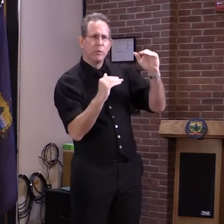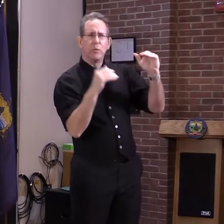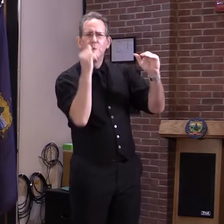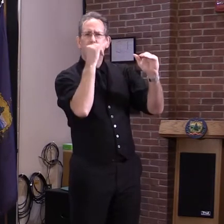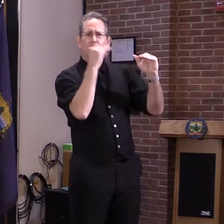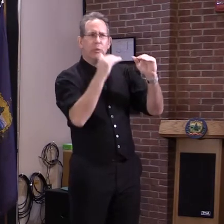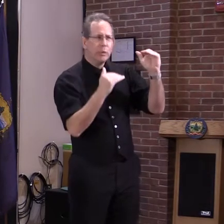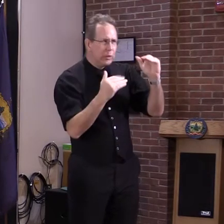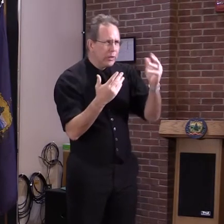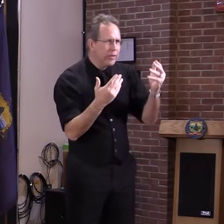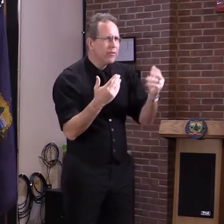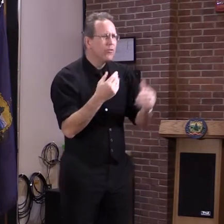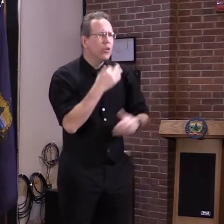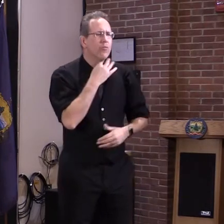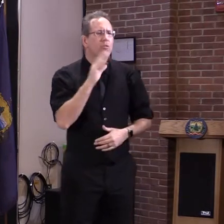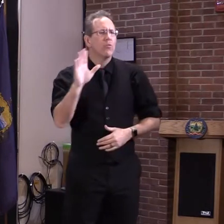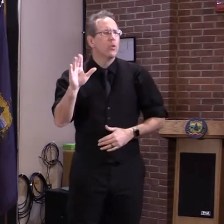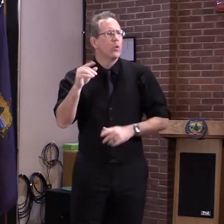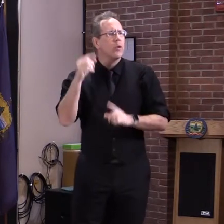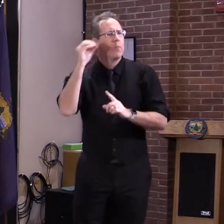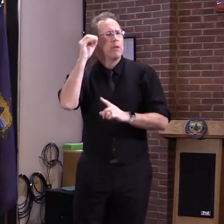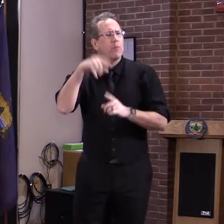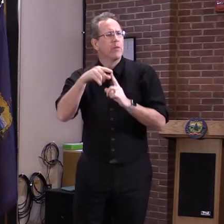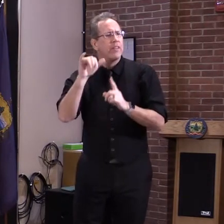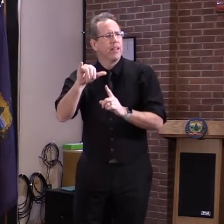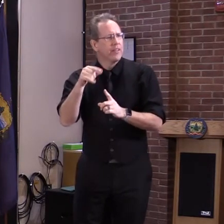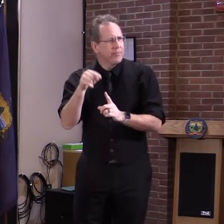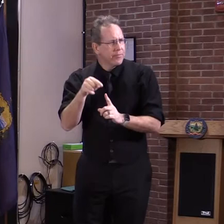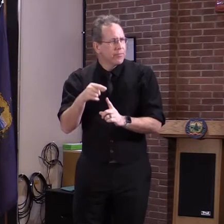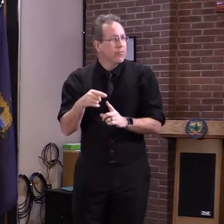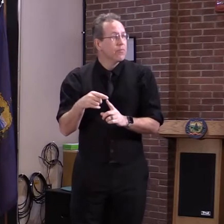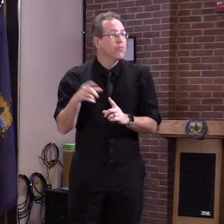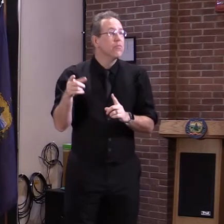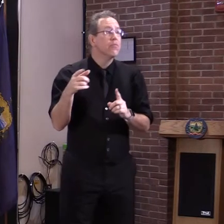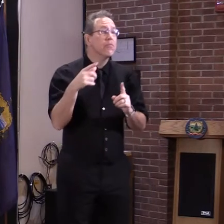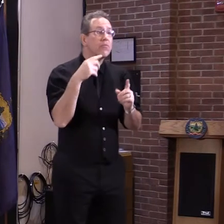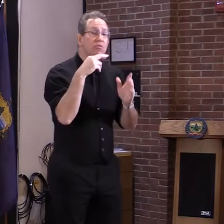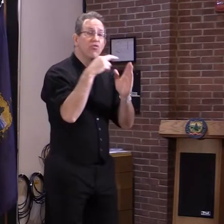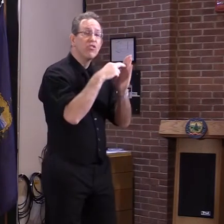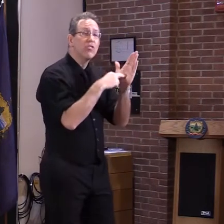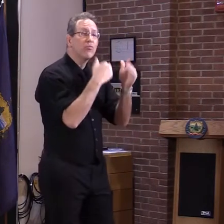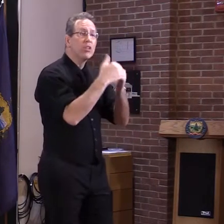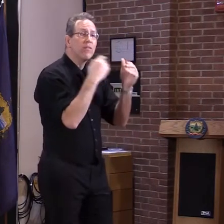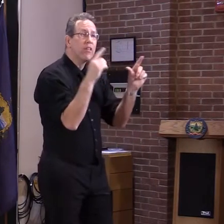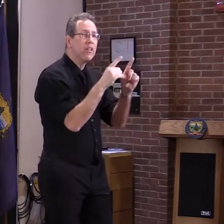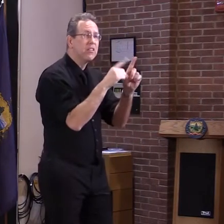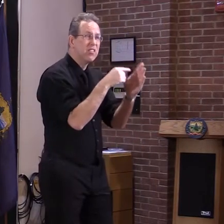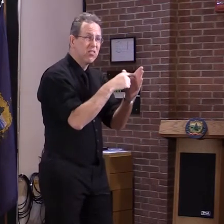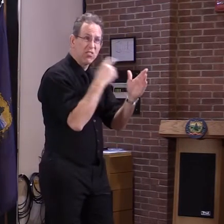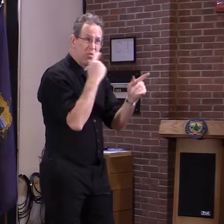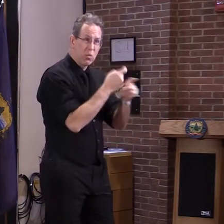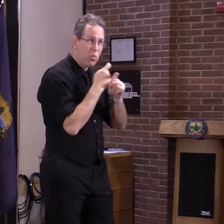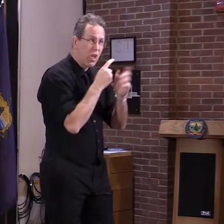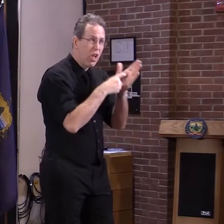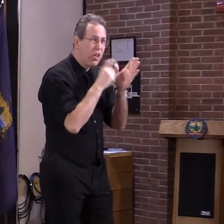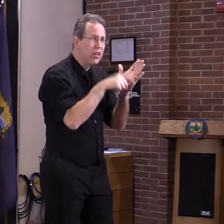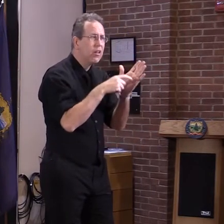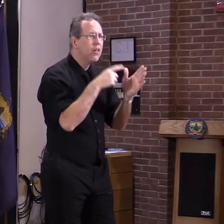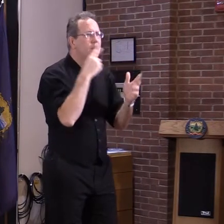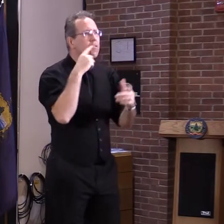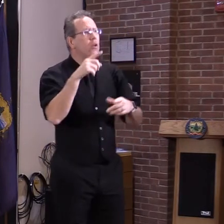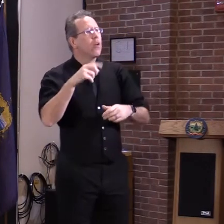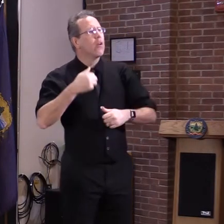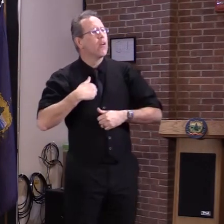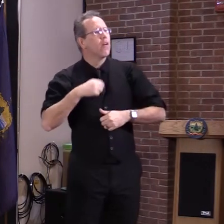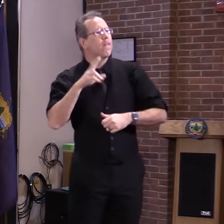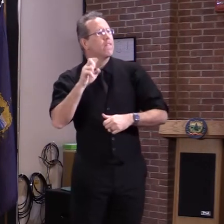any thoughts about the fact that this registration process doesn't actually require any vetting of people who want to be contractors and